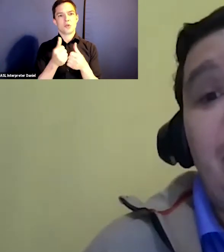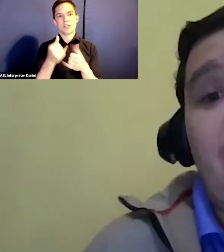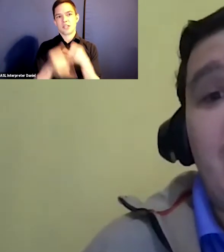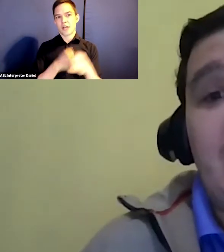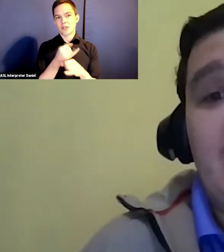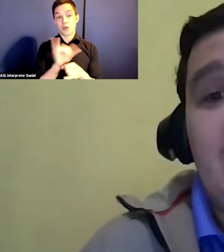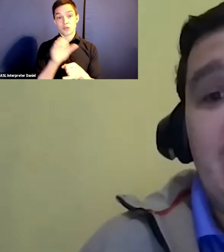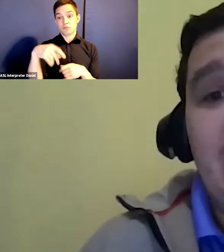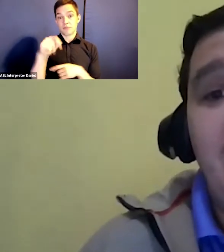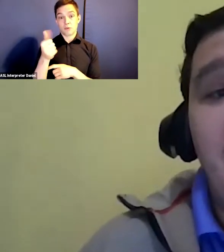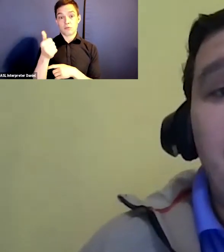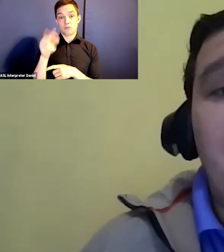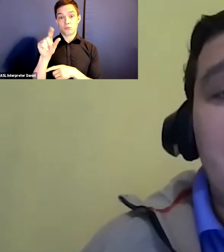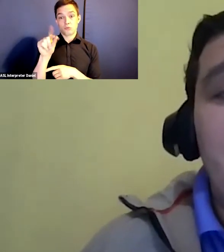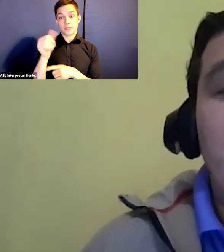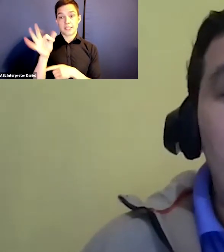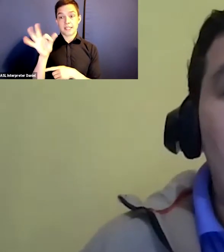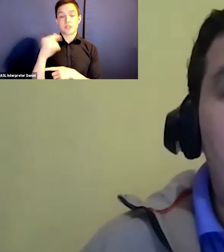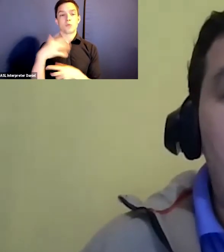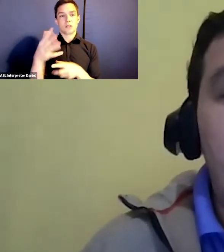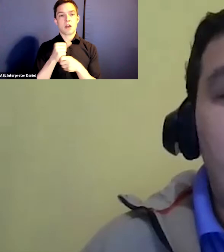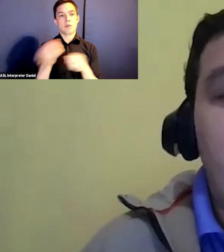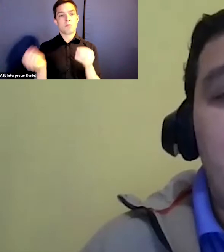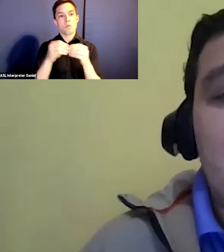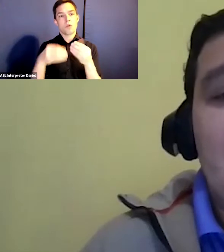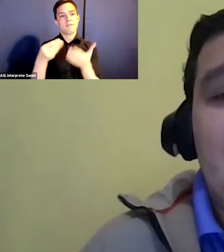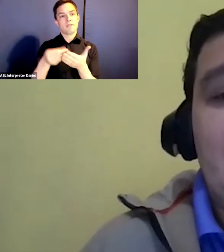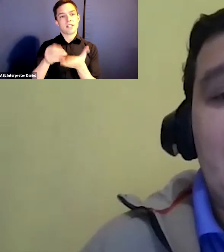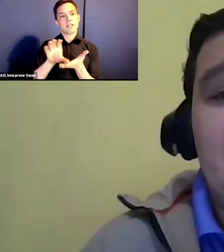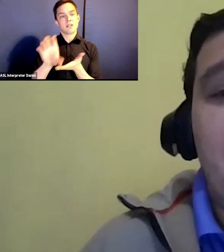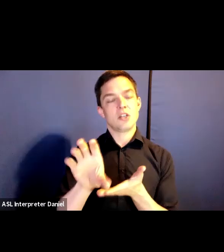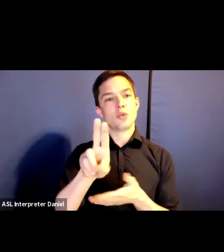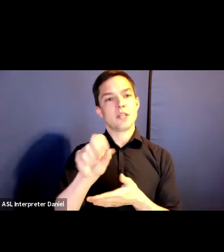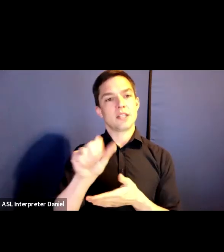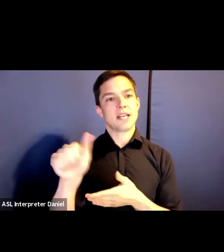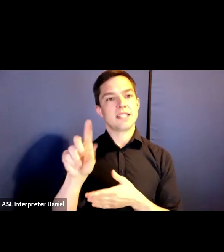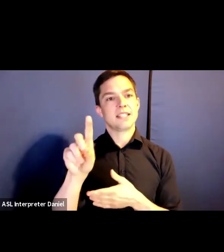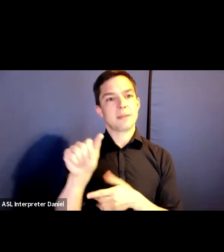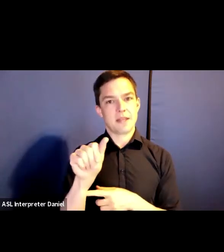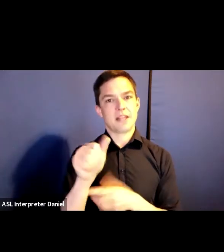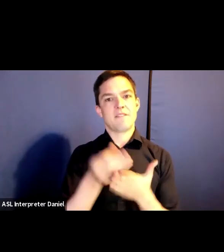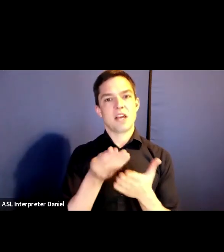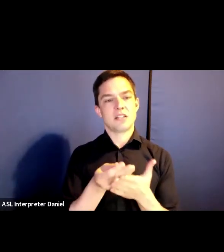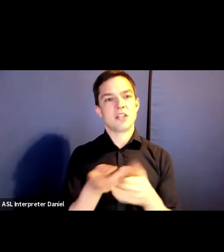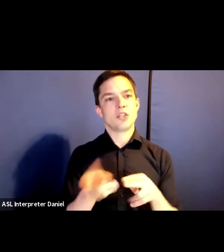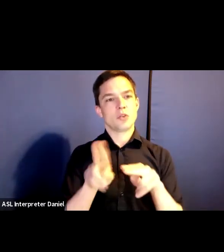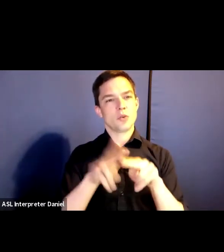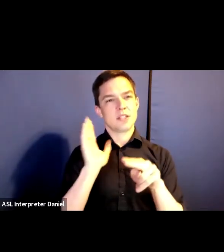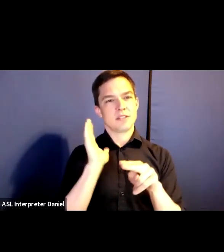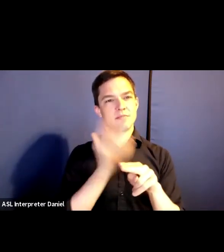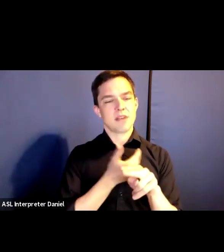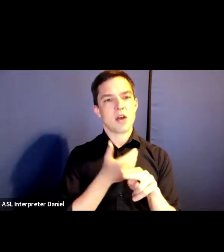September 2019, we received additional funding from the USAID Disability Fund to increase our reach to youth